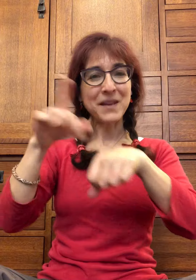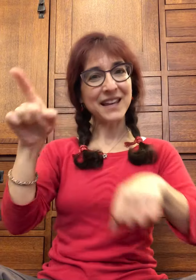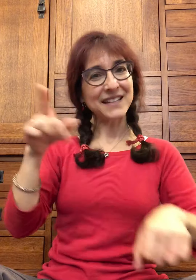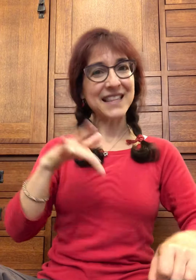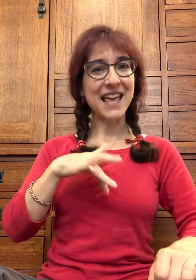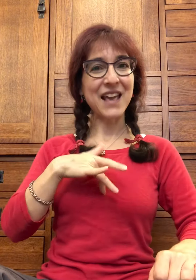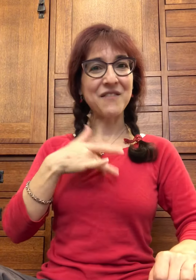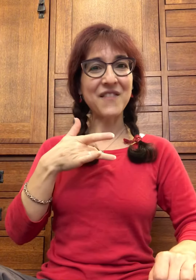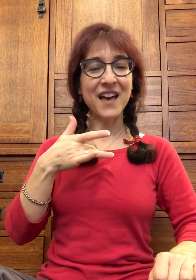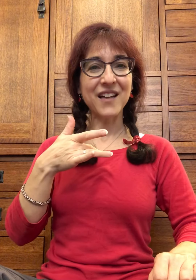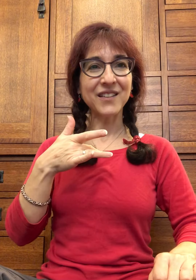pumpkins, they felt